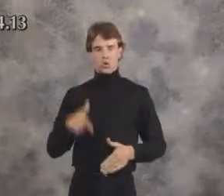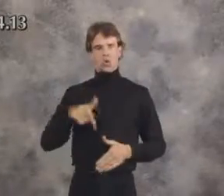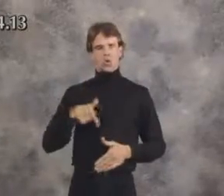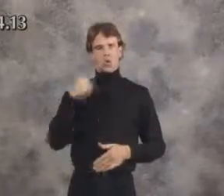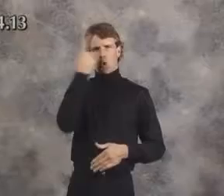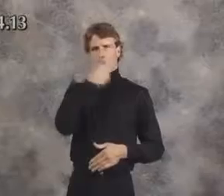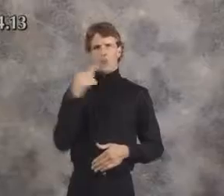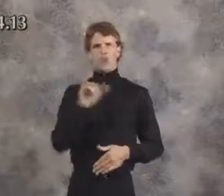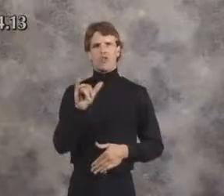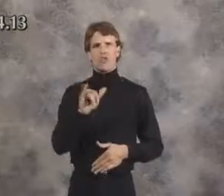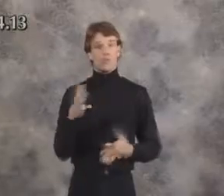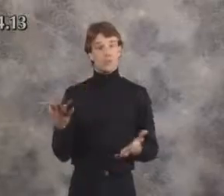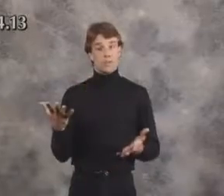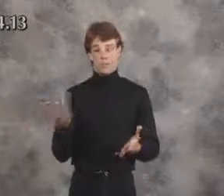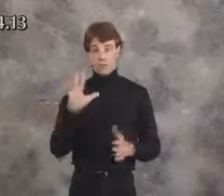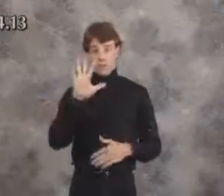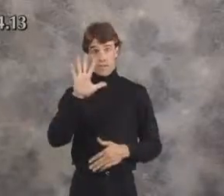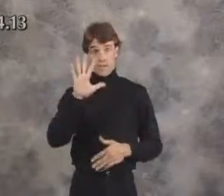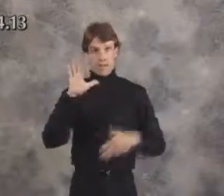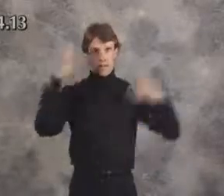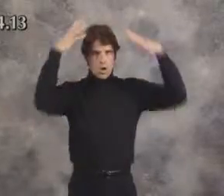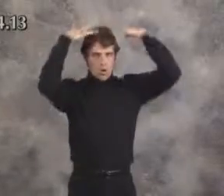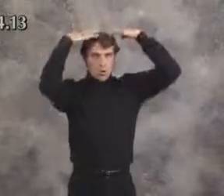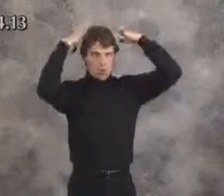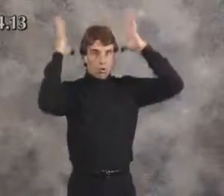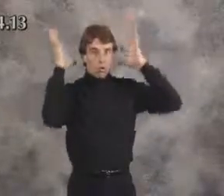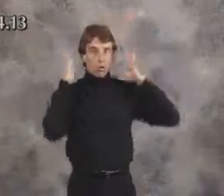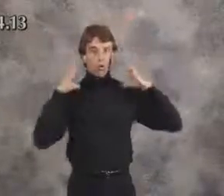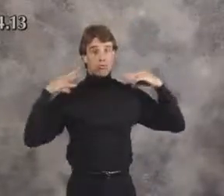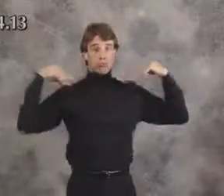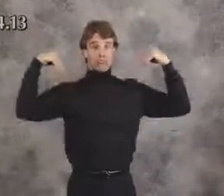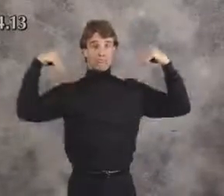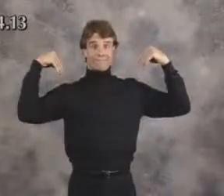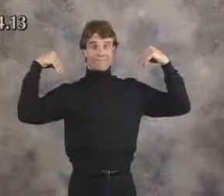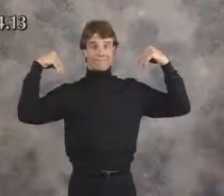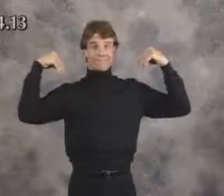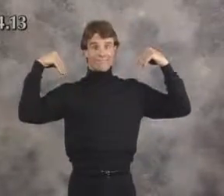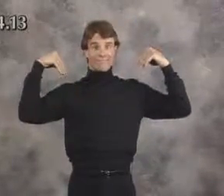hand shape 5, I'm going to describe what the cashier looks like.